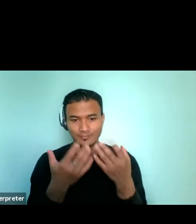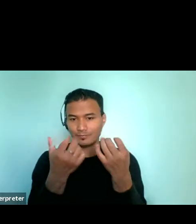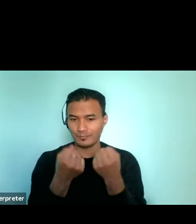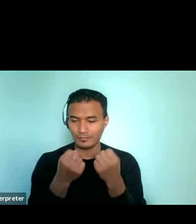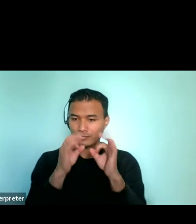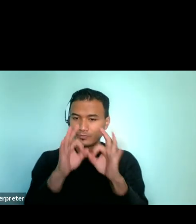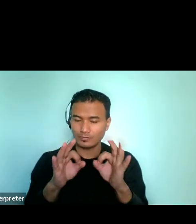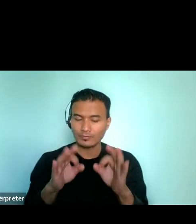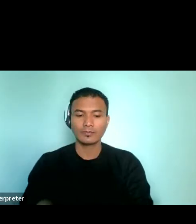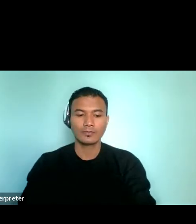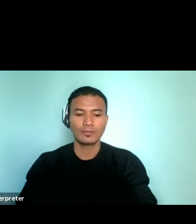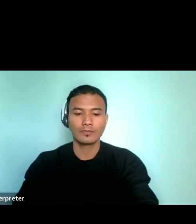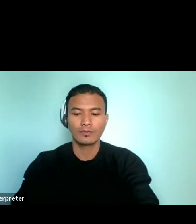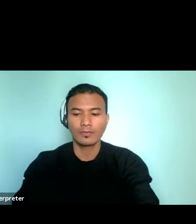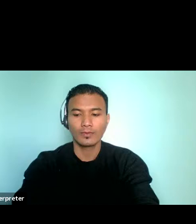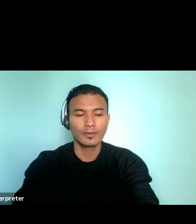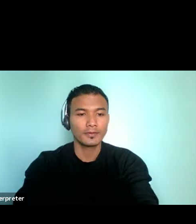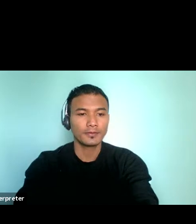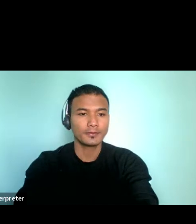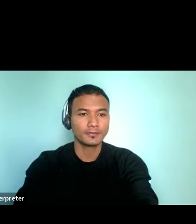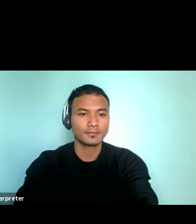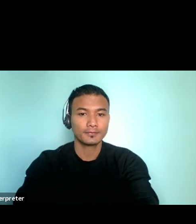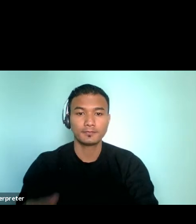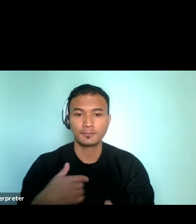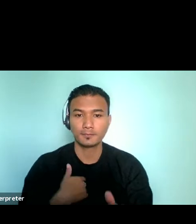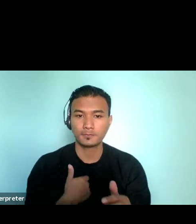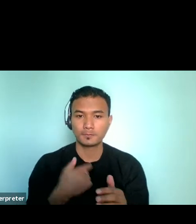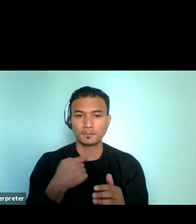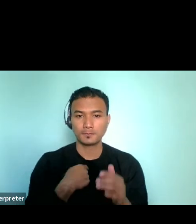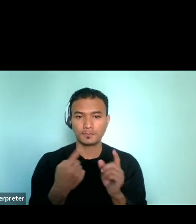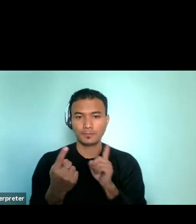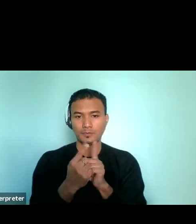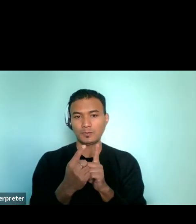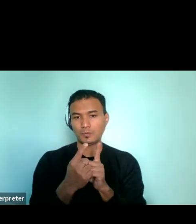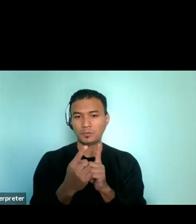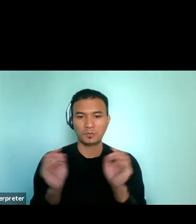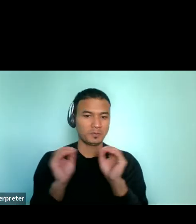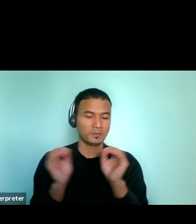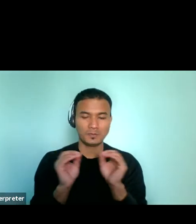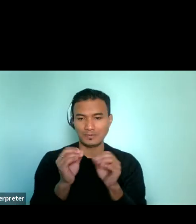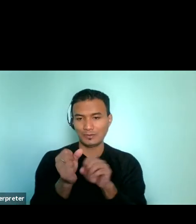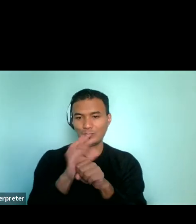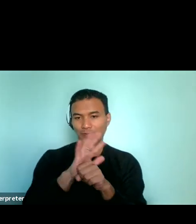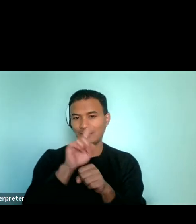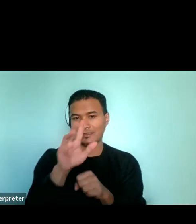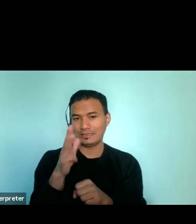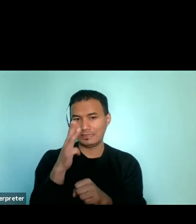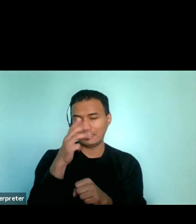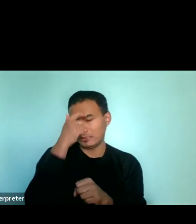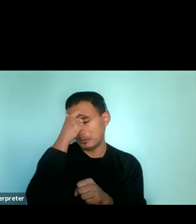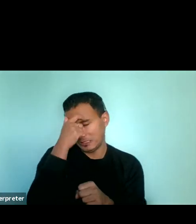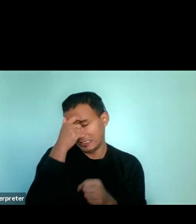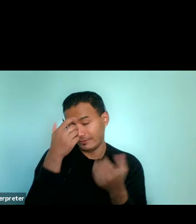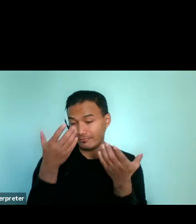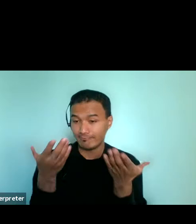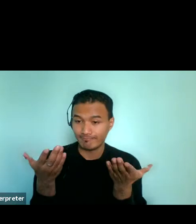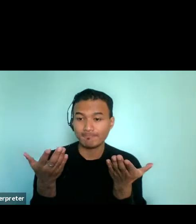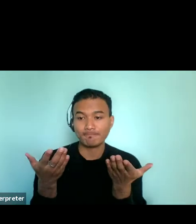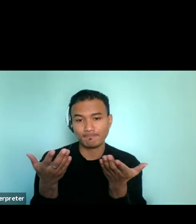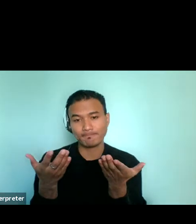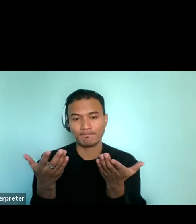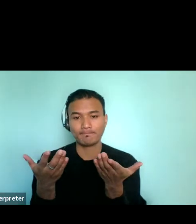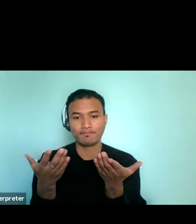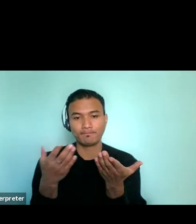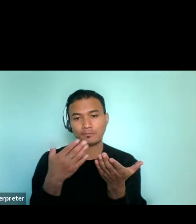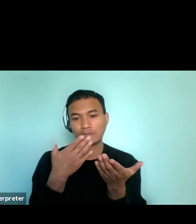event. I wish we could meet in person if the COVID-19 situation is getting